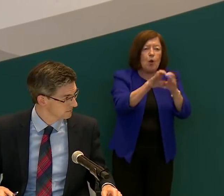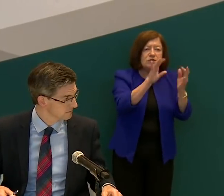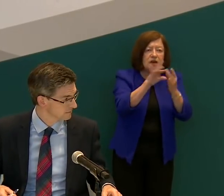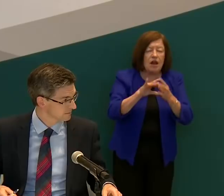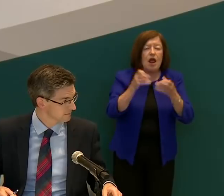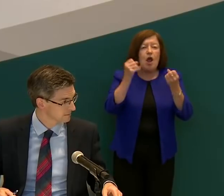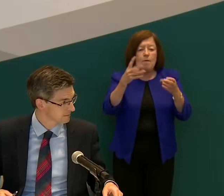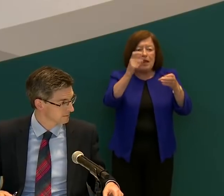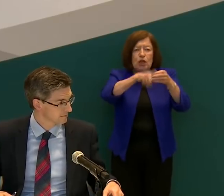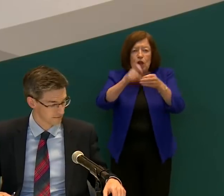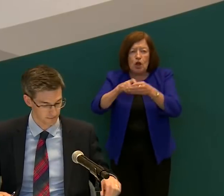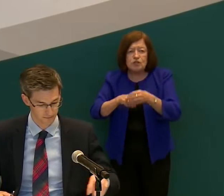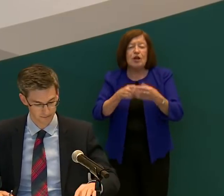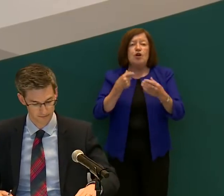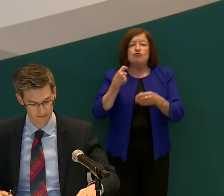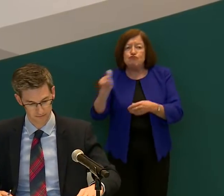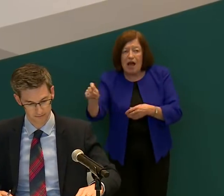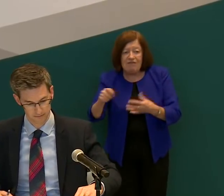many were clusters, and so on?